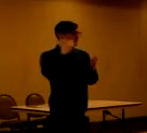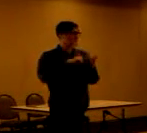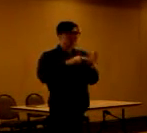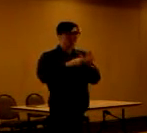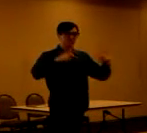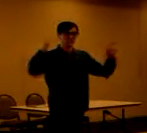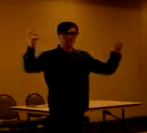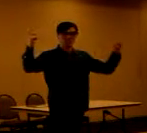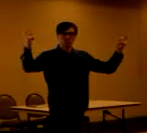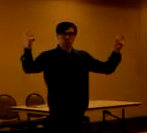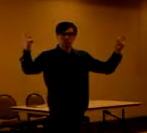Do you know what that means?